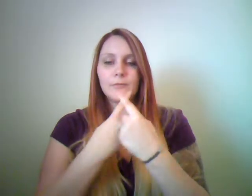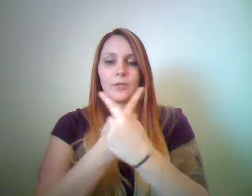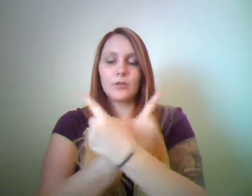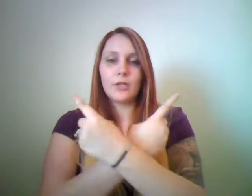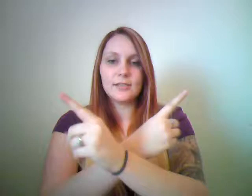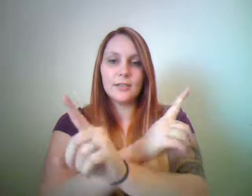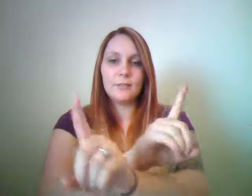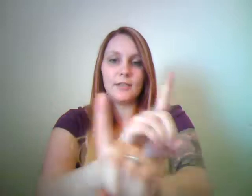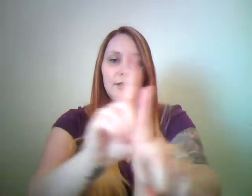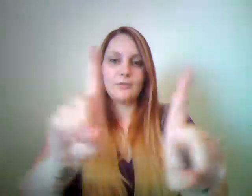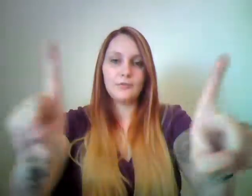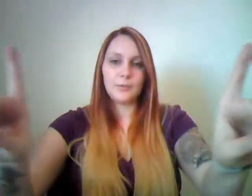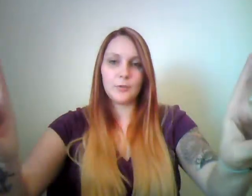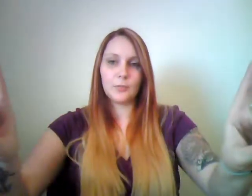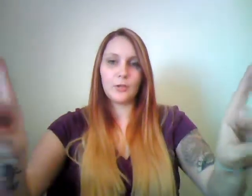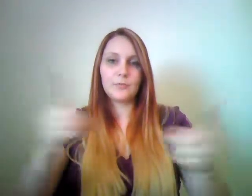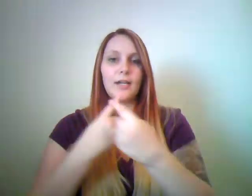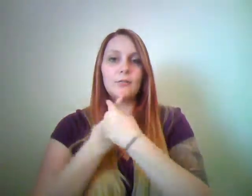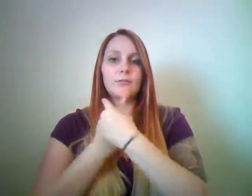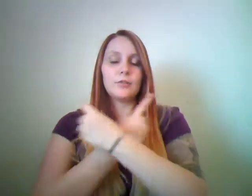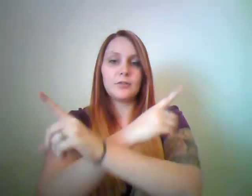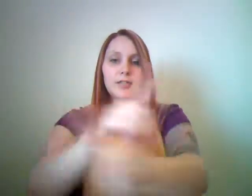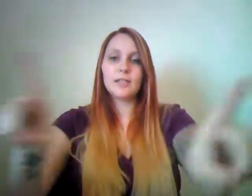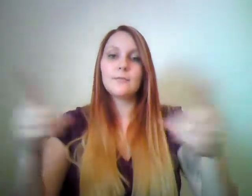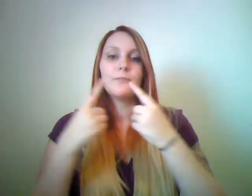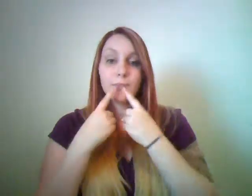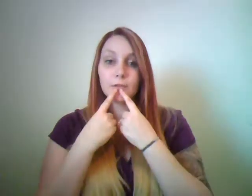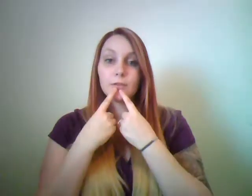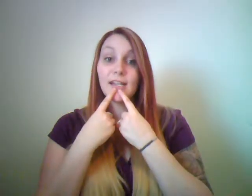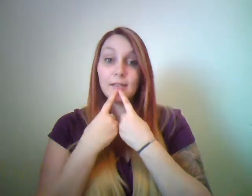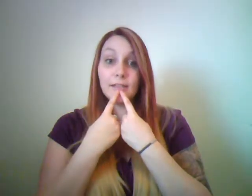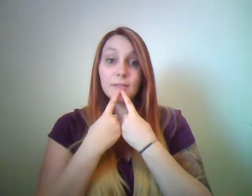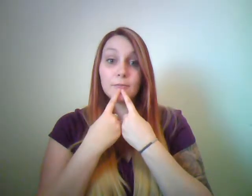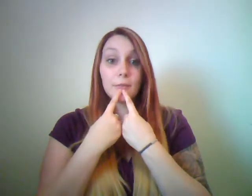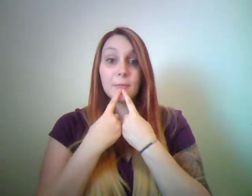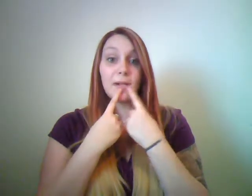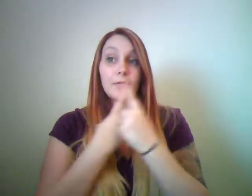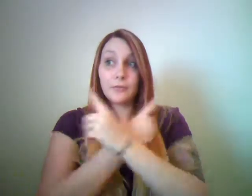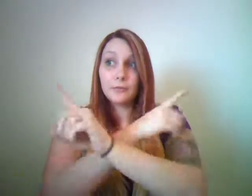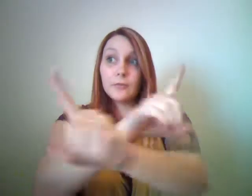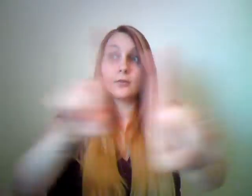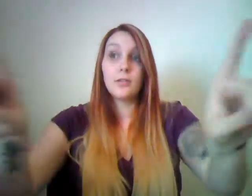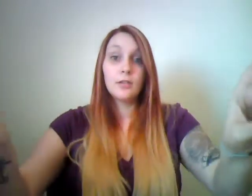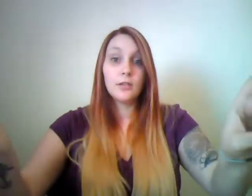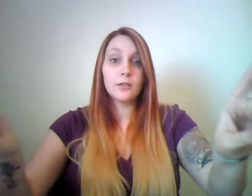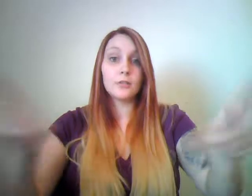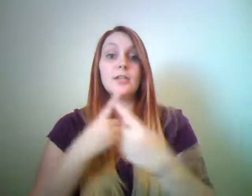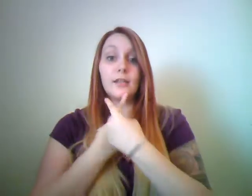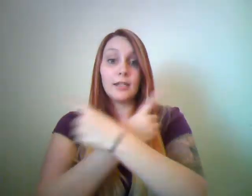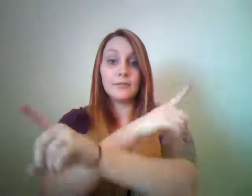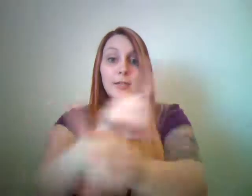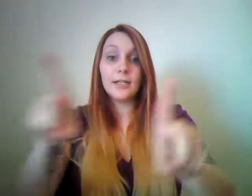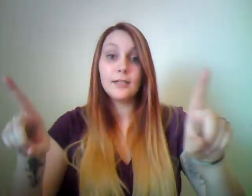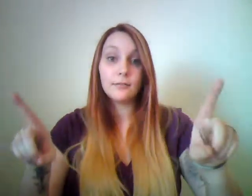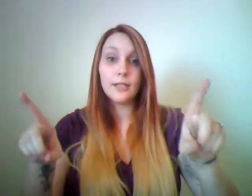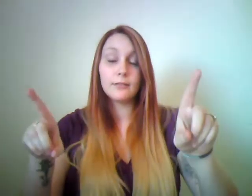So cross them, and then flip your palms out. So it's like you're telling from your mouth. You're telling everybody, right?